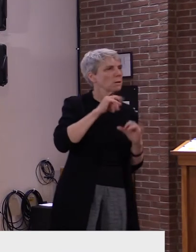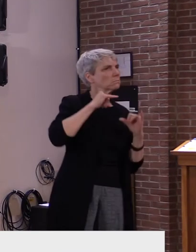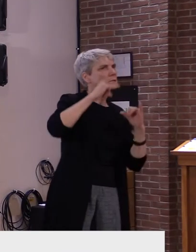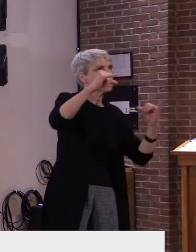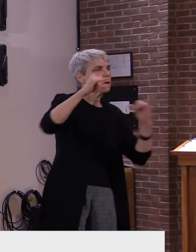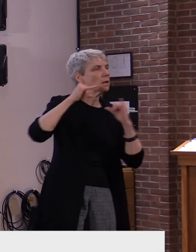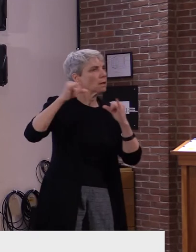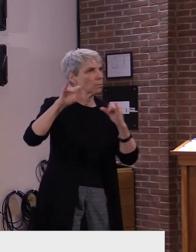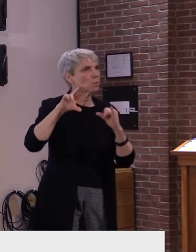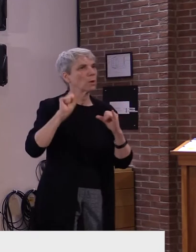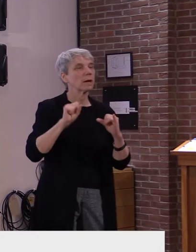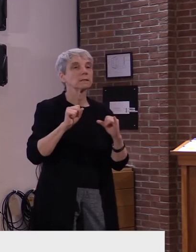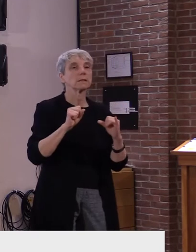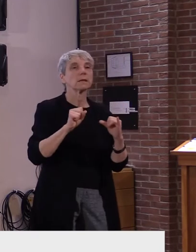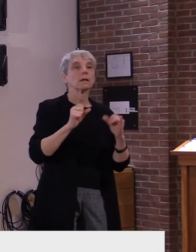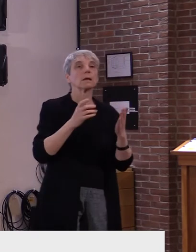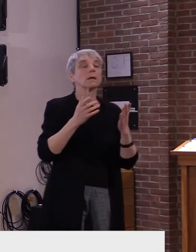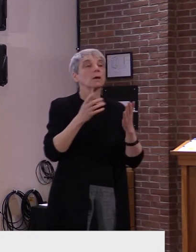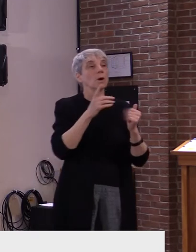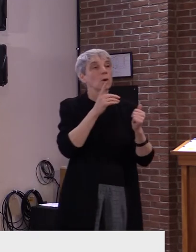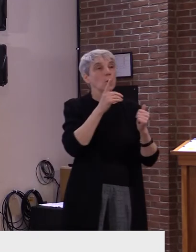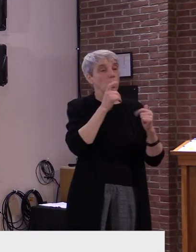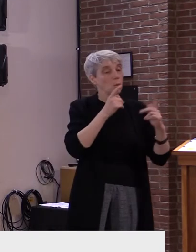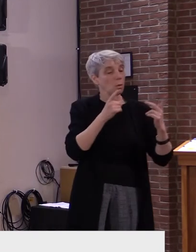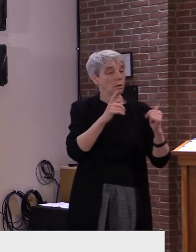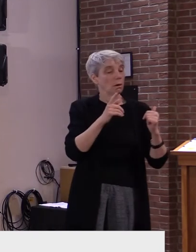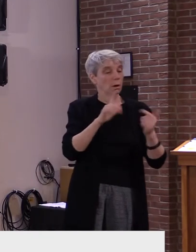hospitalizations both general hospital beds